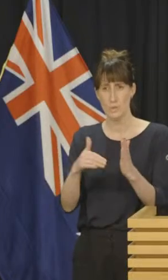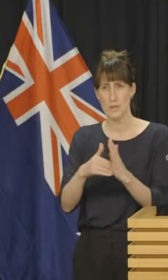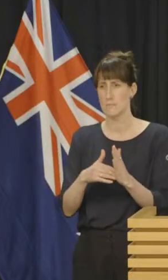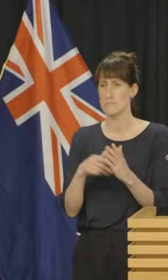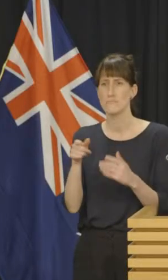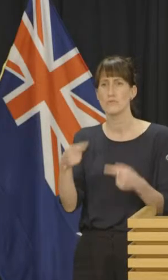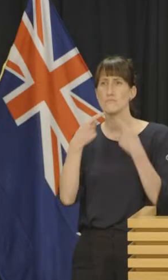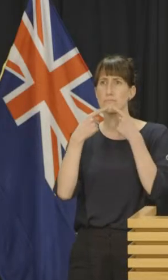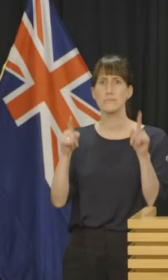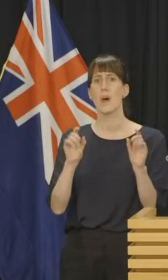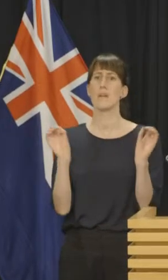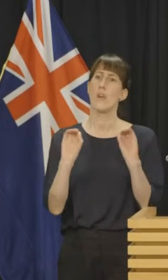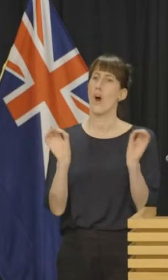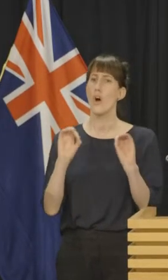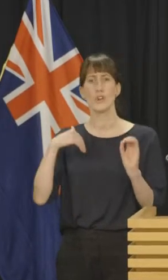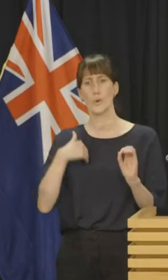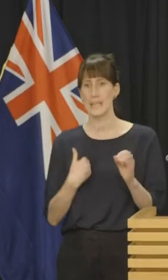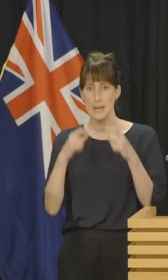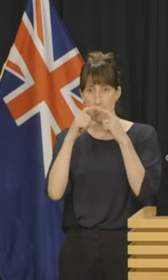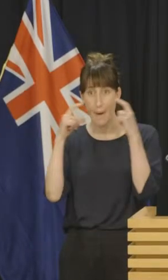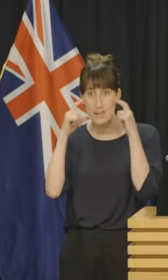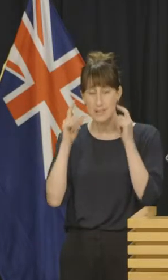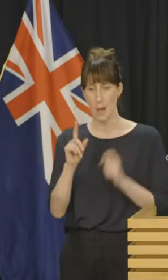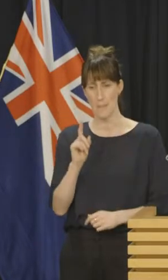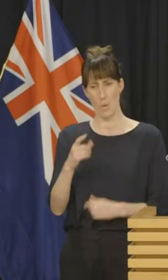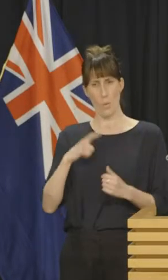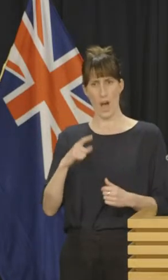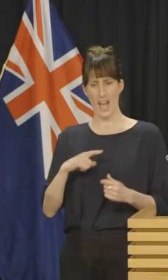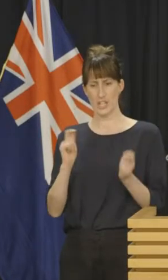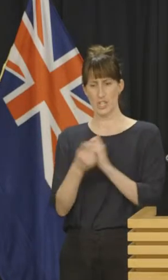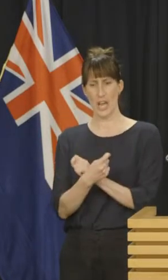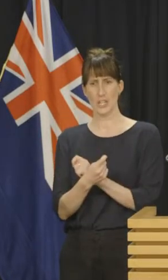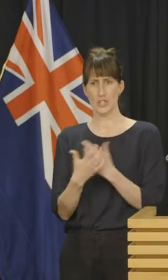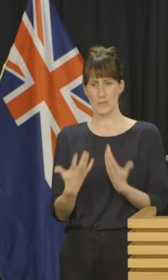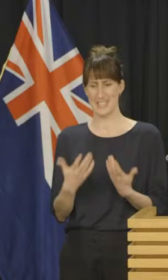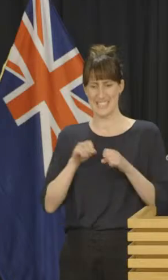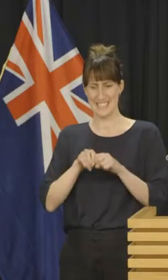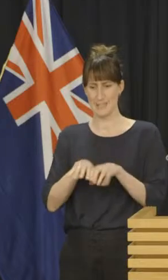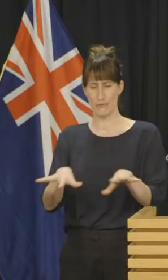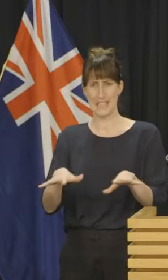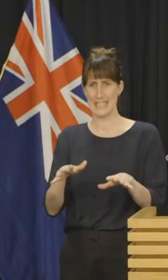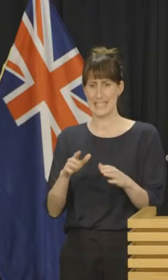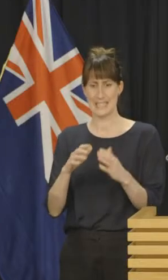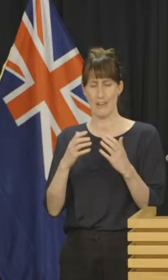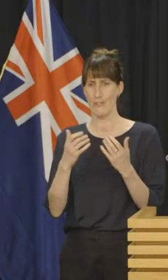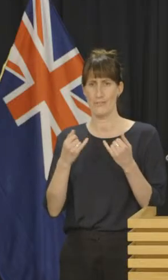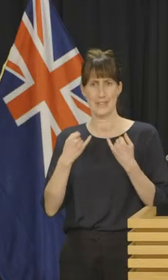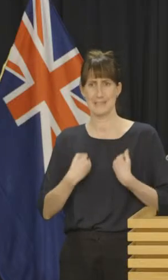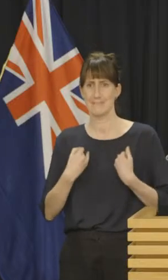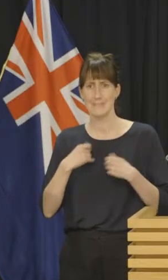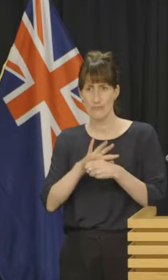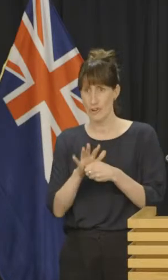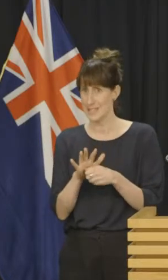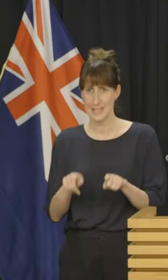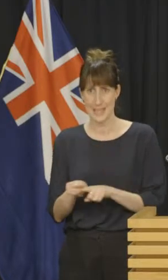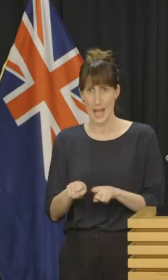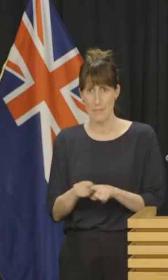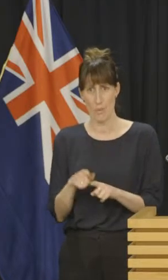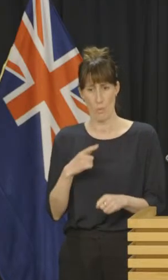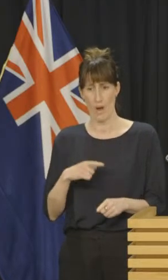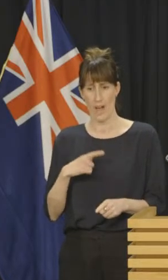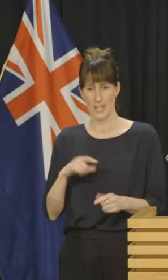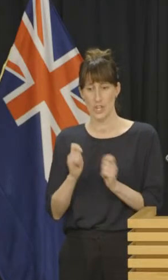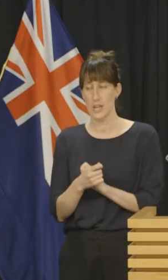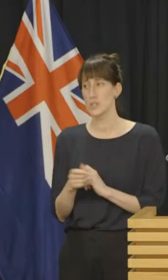go and get them, because the way the disease spreads hasn't changed. Look, I think, you know, the reality is our understanding of the disease is changing all